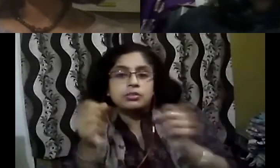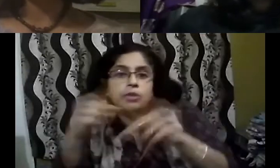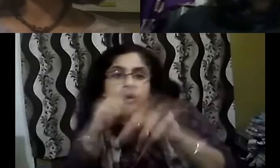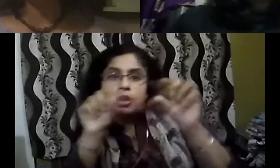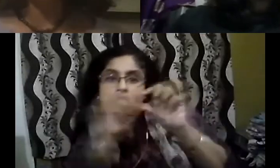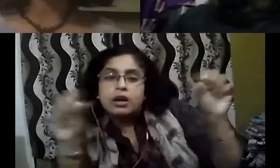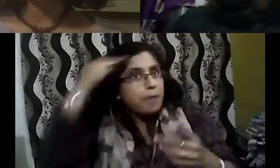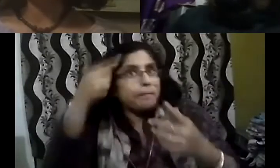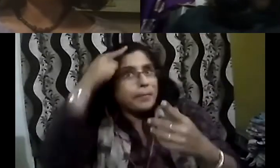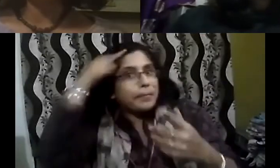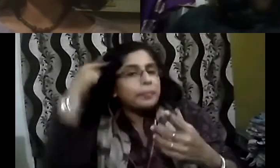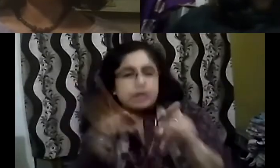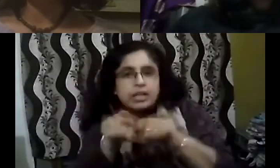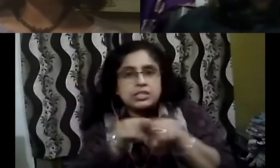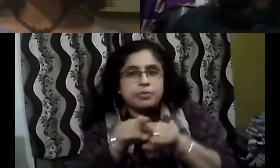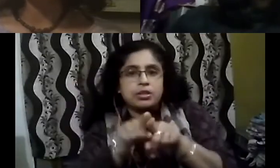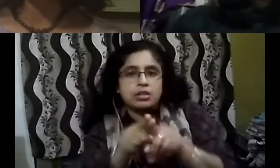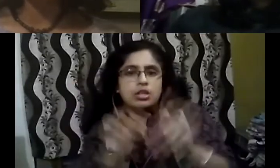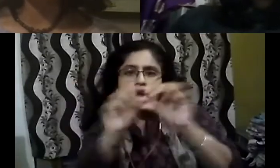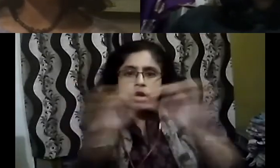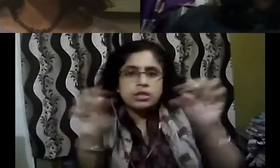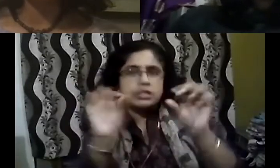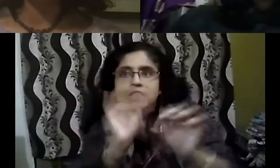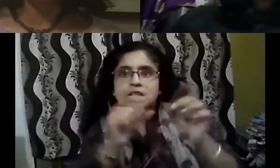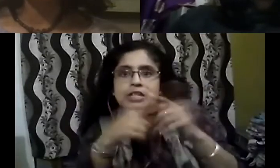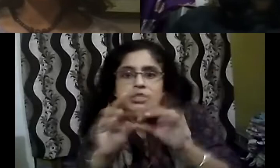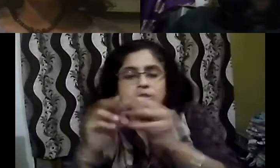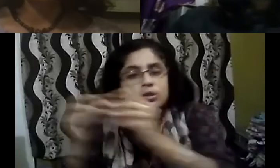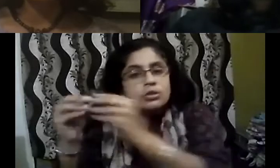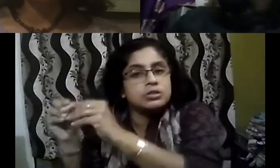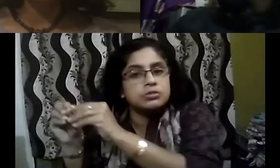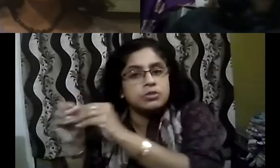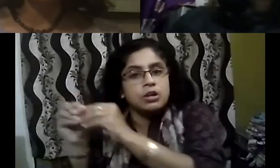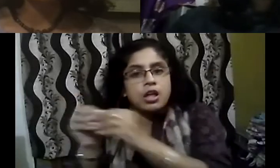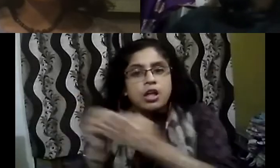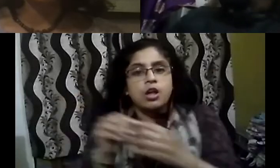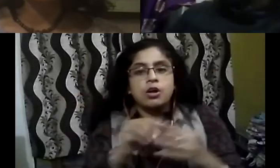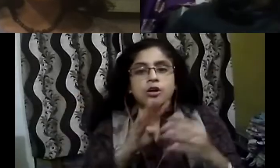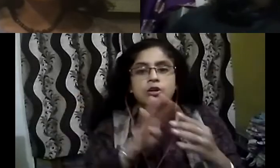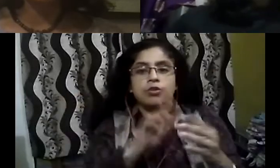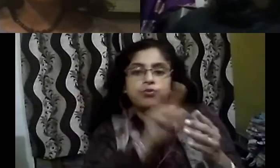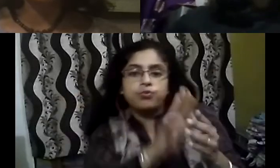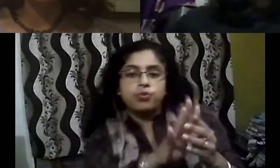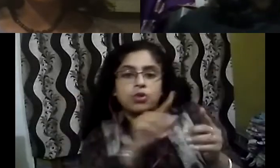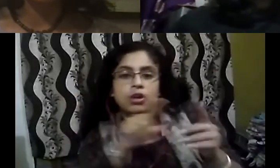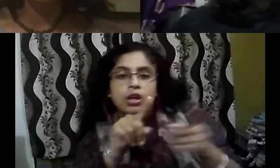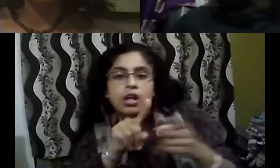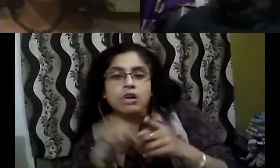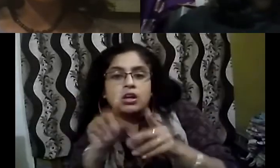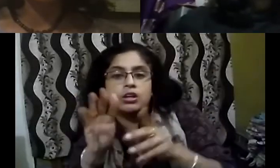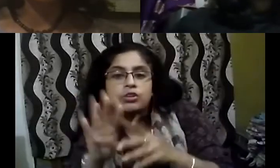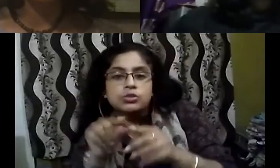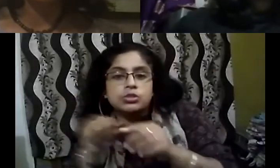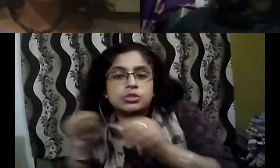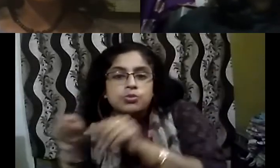against the background. For non-text content, there should be a 4:1 or like